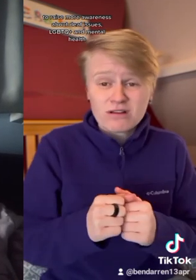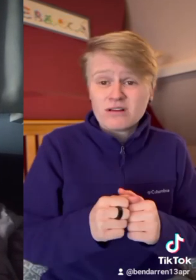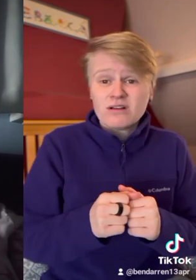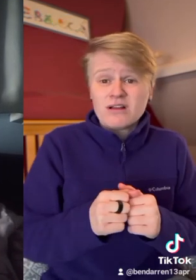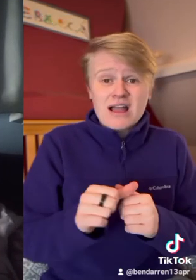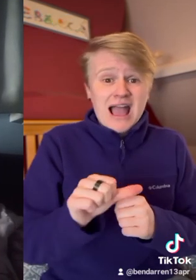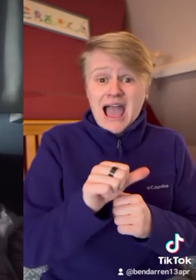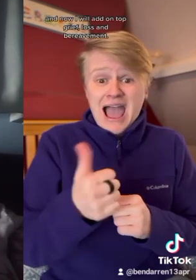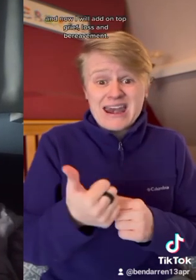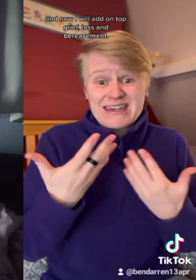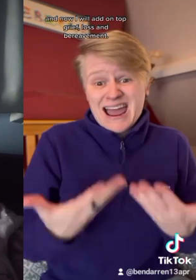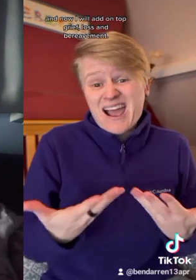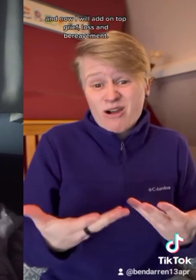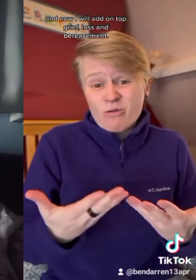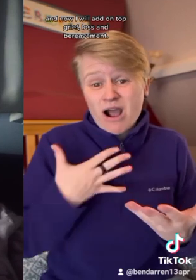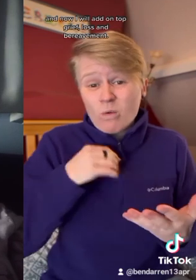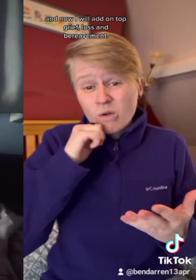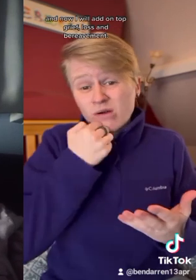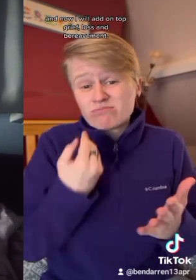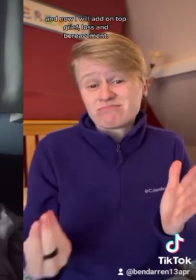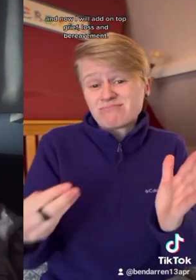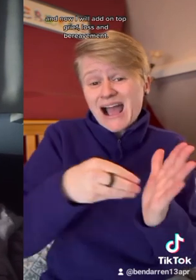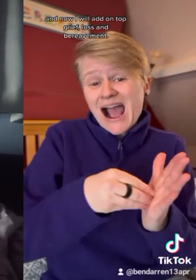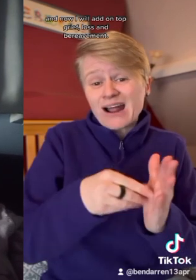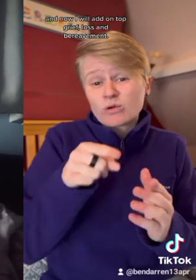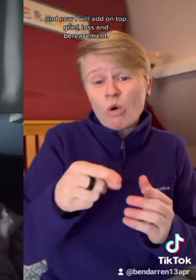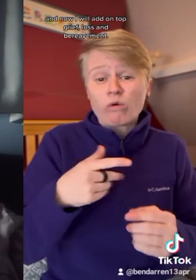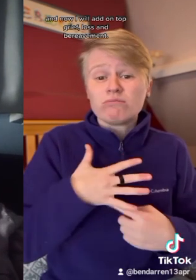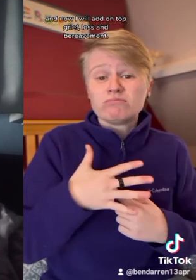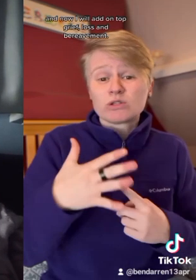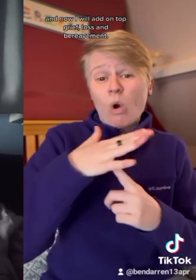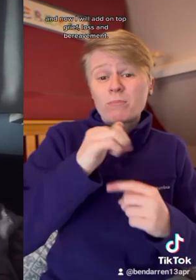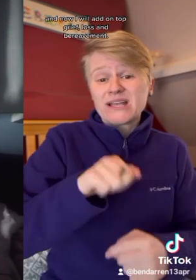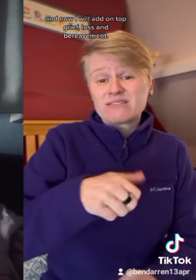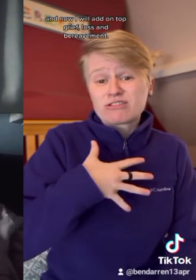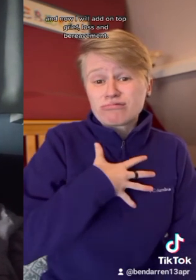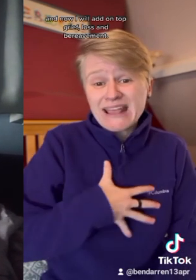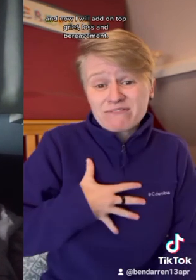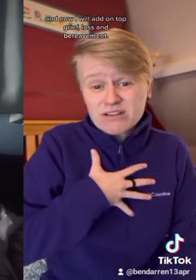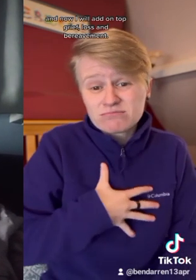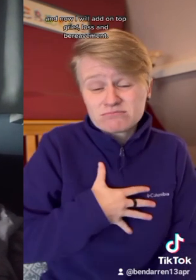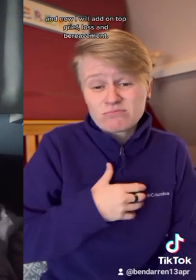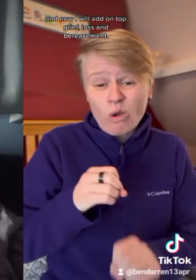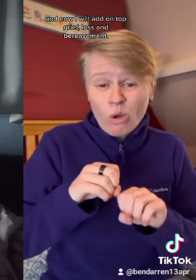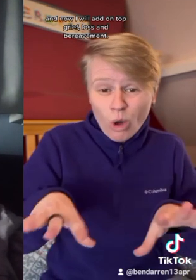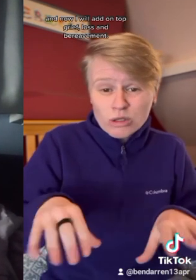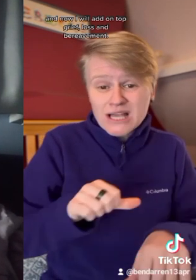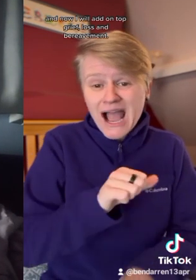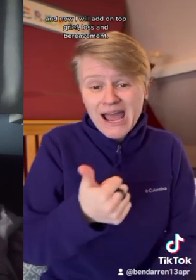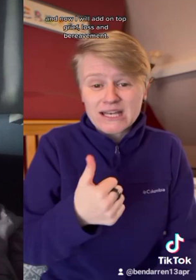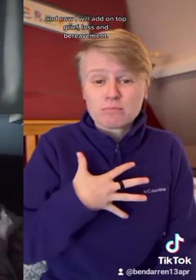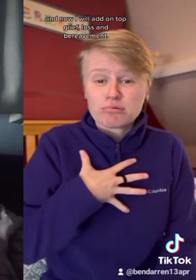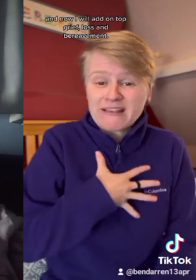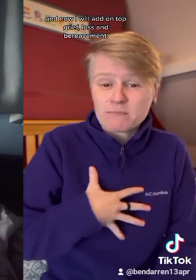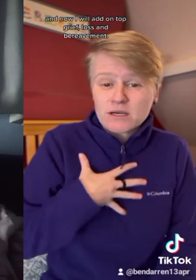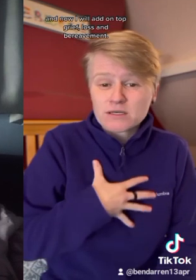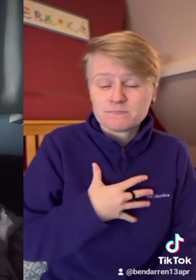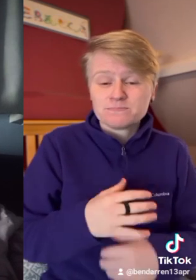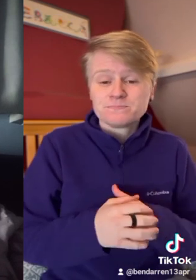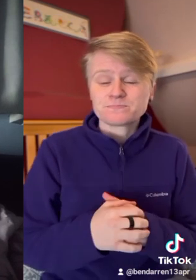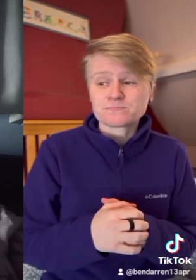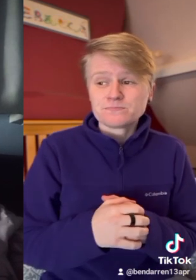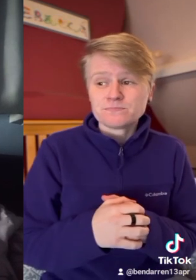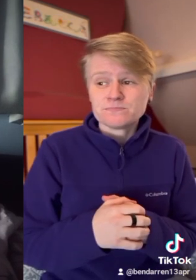health. And now I will add on top is grief, loss and